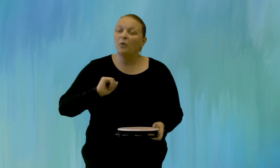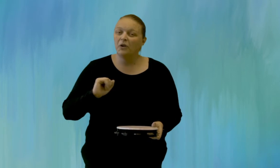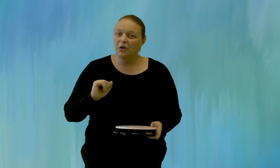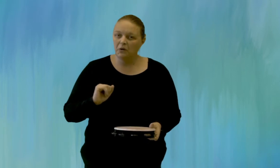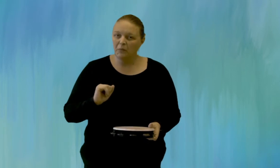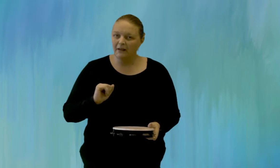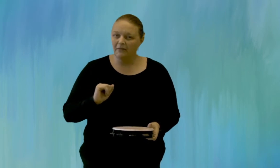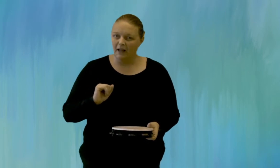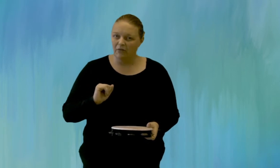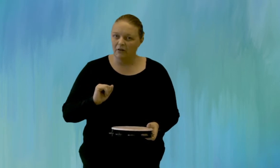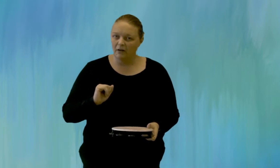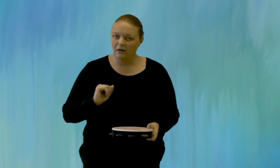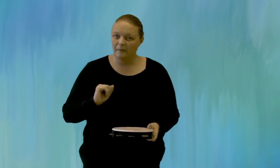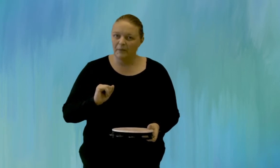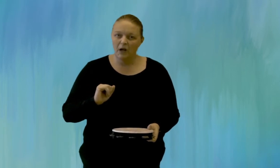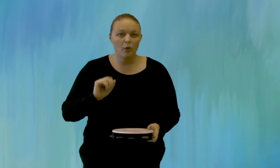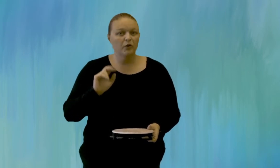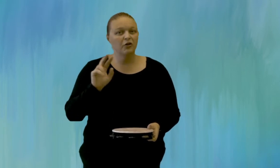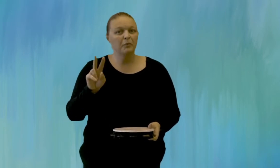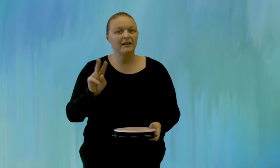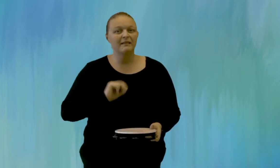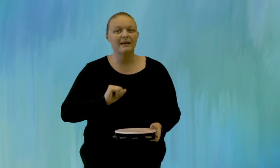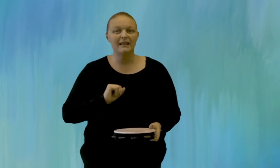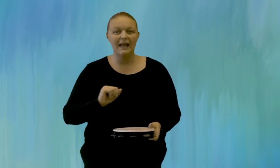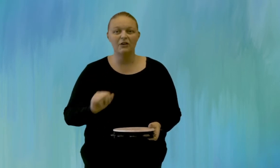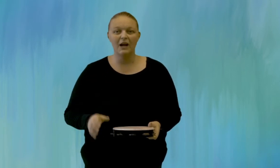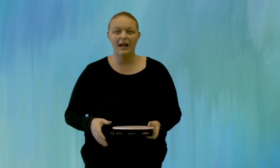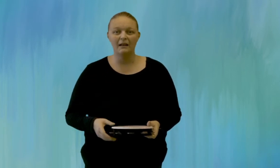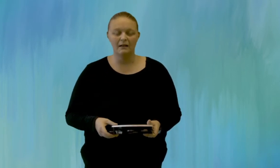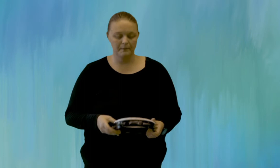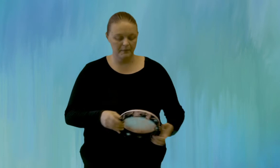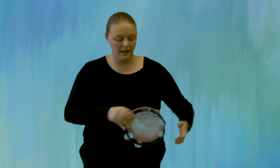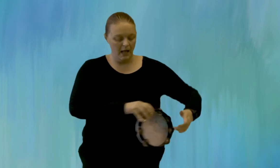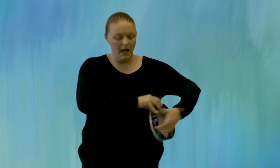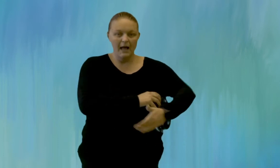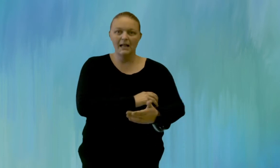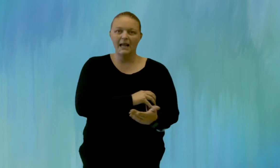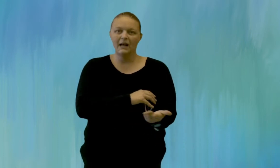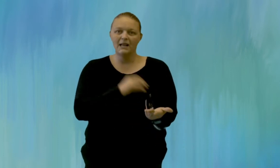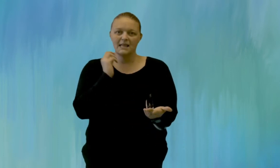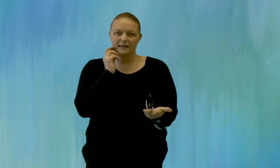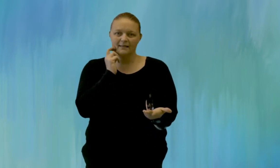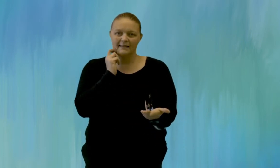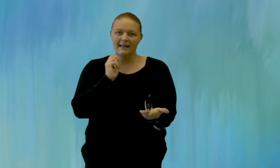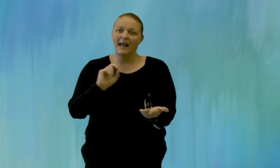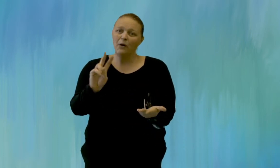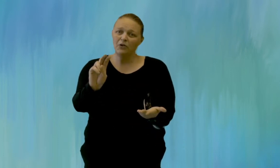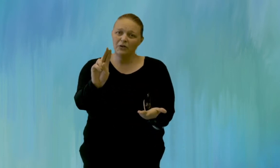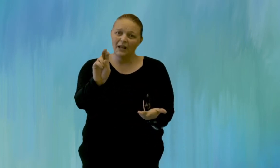Would you do me a favor? Would you please take your hand and lay it out like this? And would you take